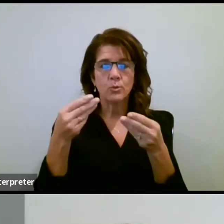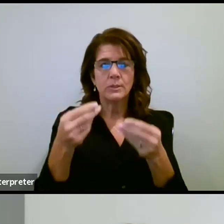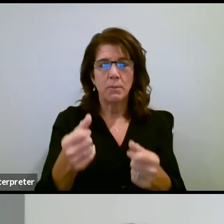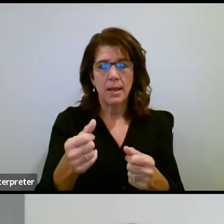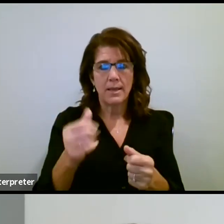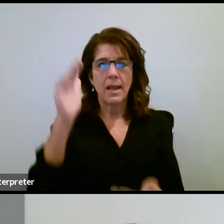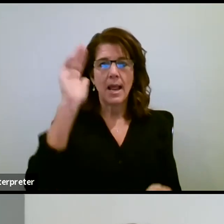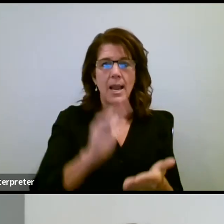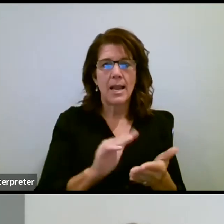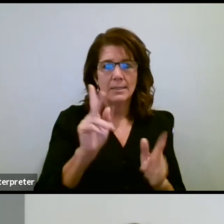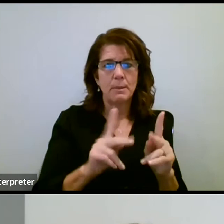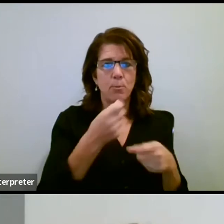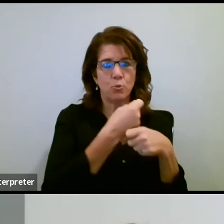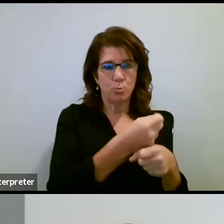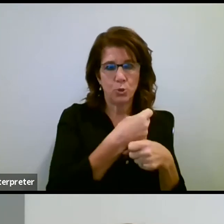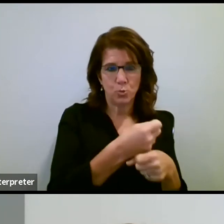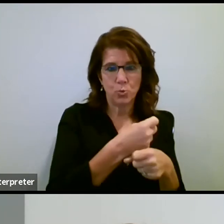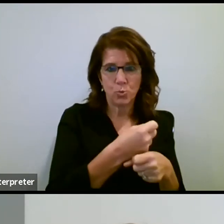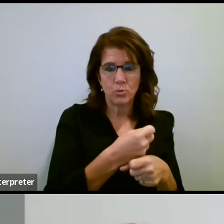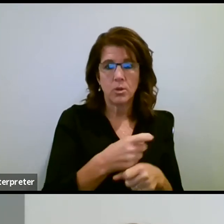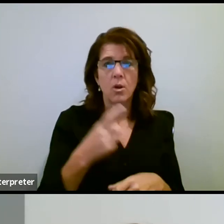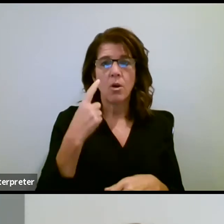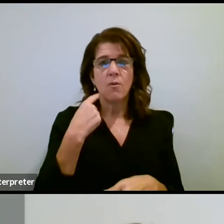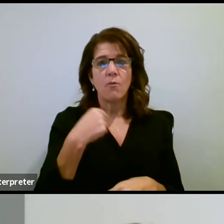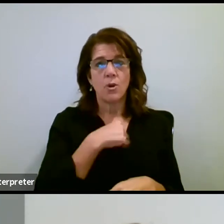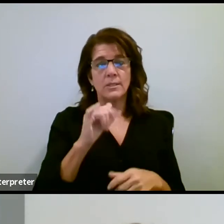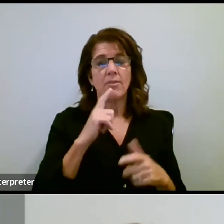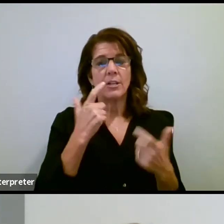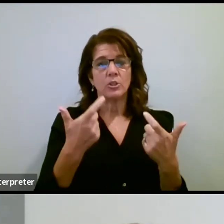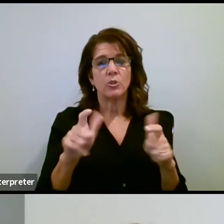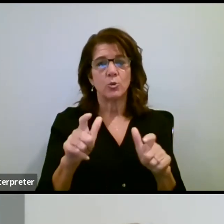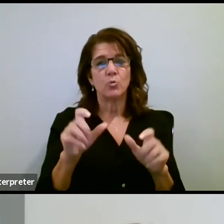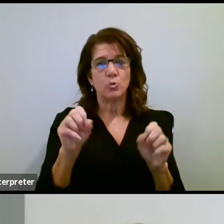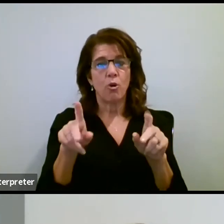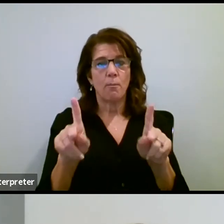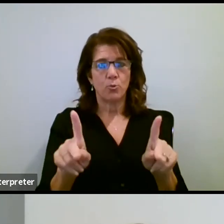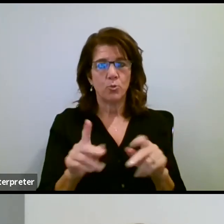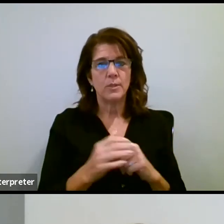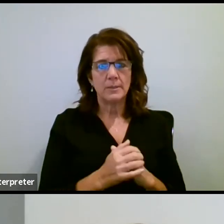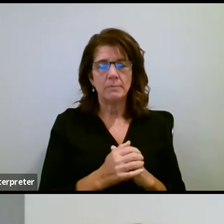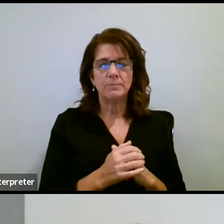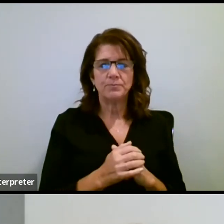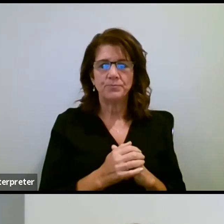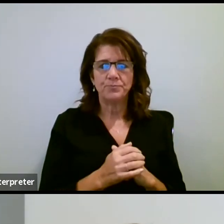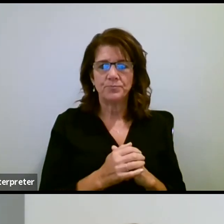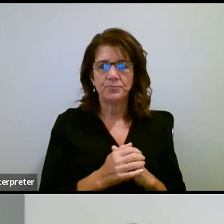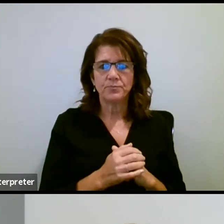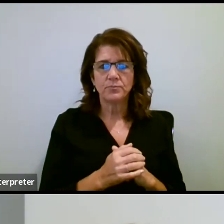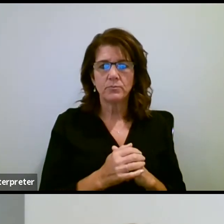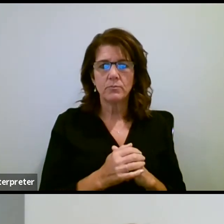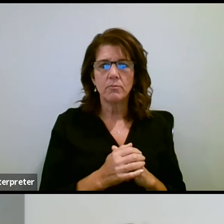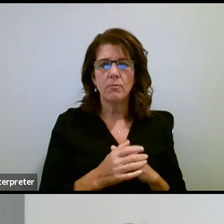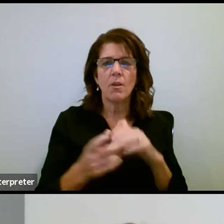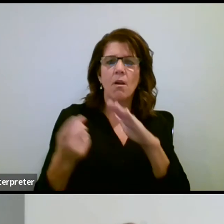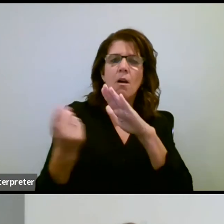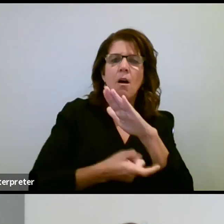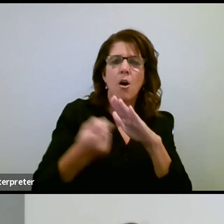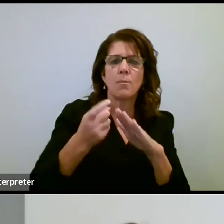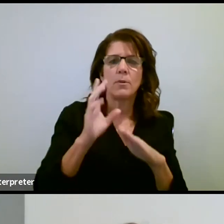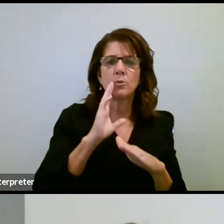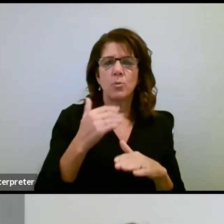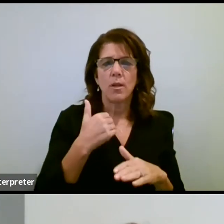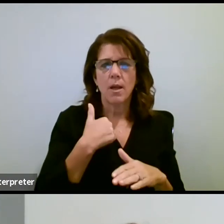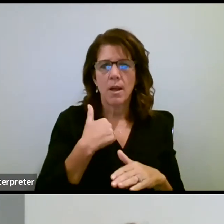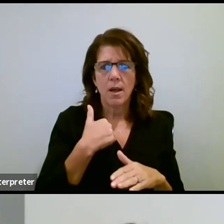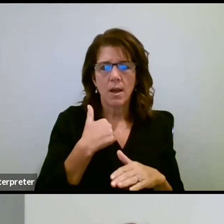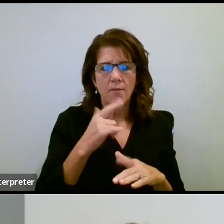and less people to produce. So for us, that's a huge, huge opportunity. And then automation will have its own take on what we